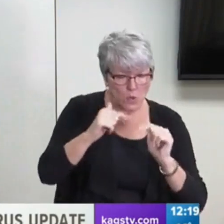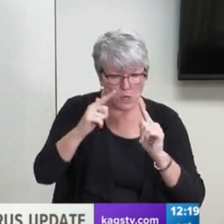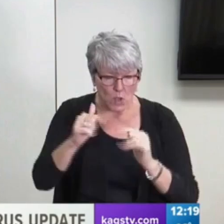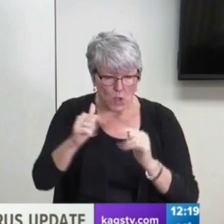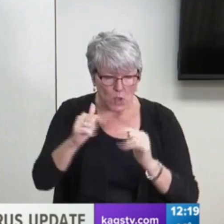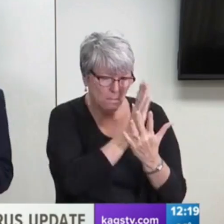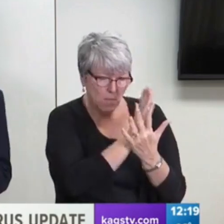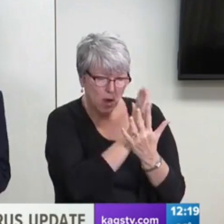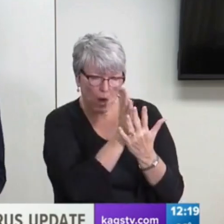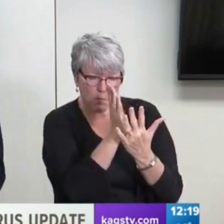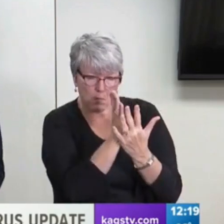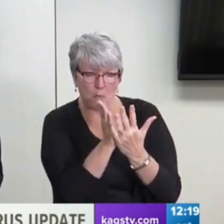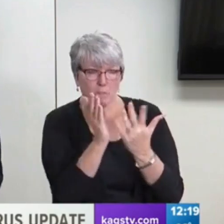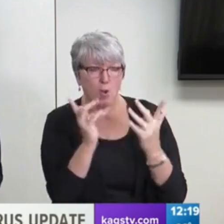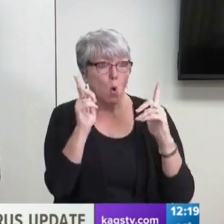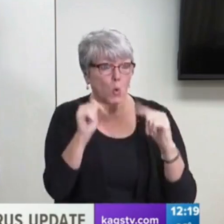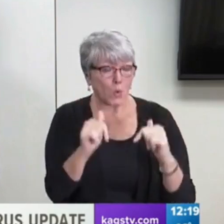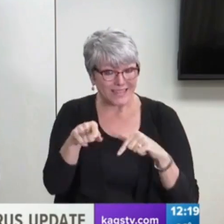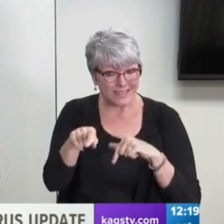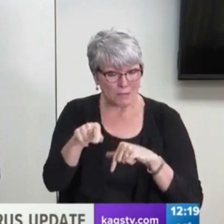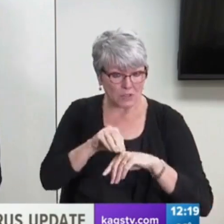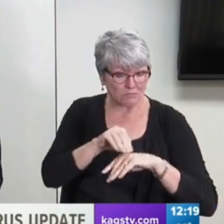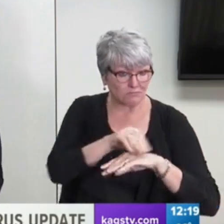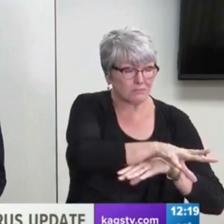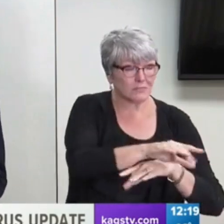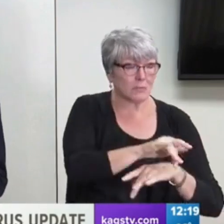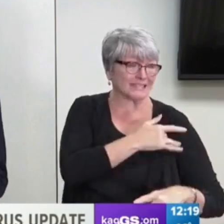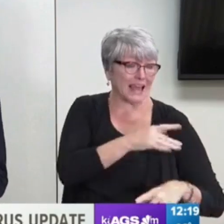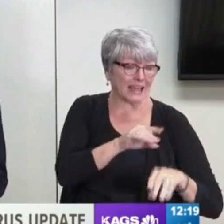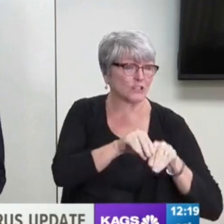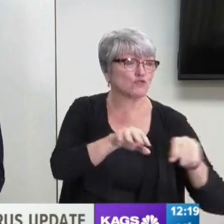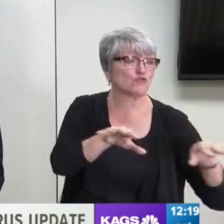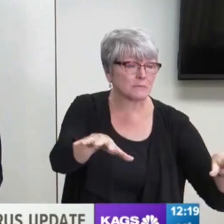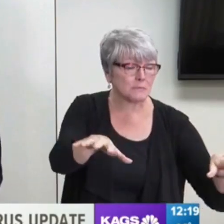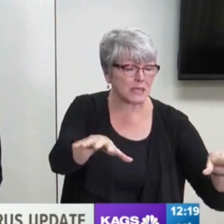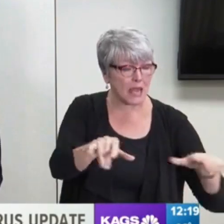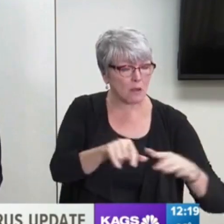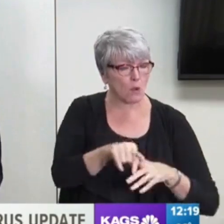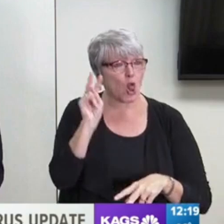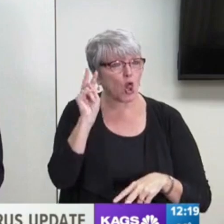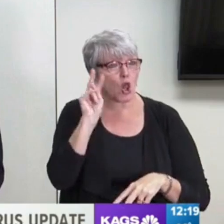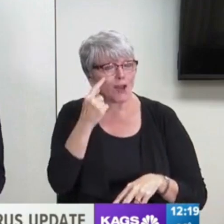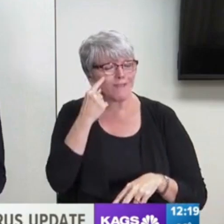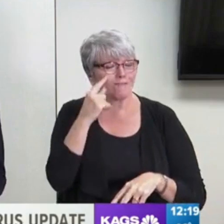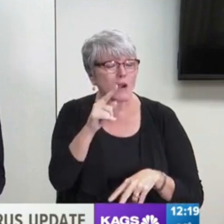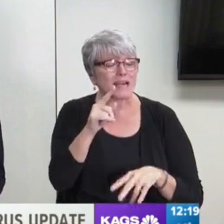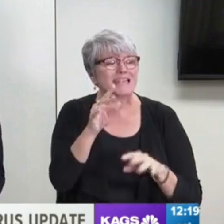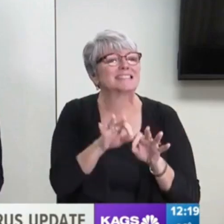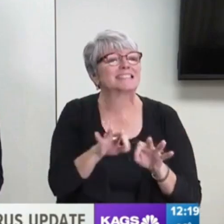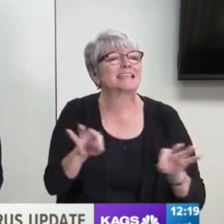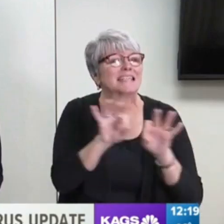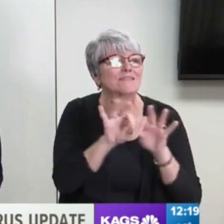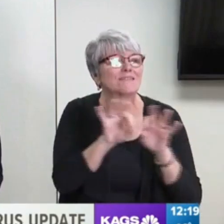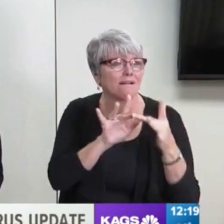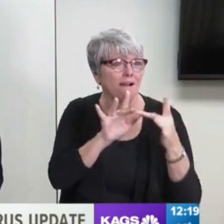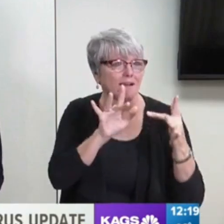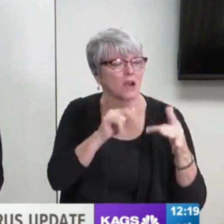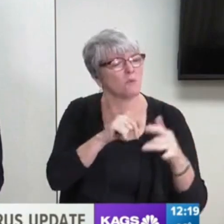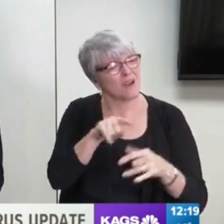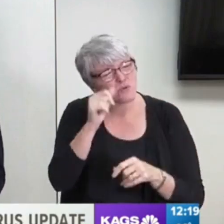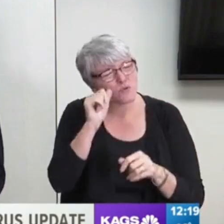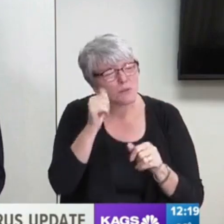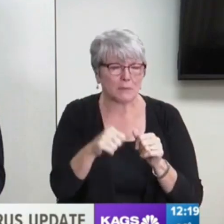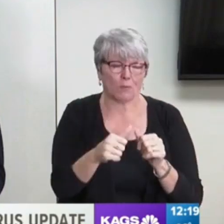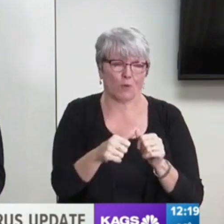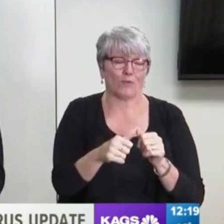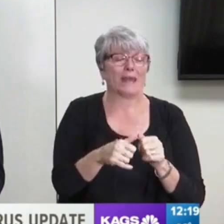figure out when the patient is contagious, when the patient is most likely to transmit, and we look for significant contact. We have to keep in